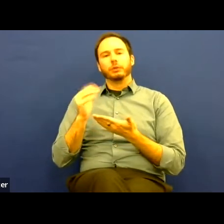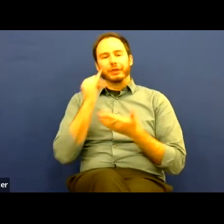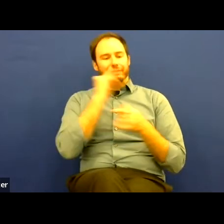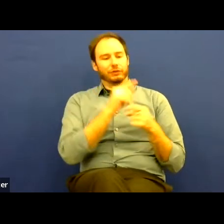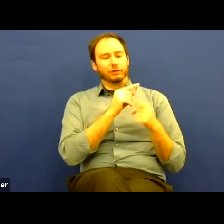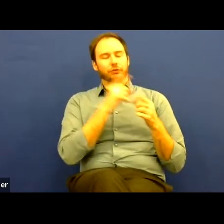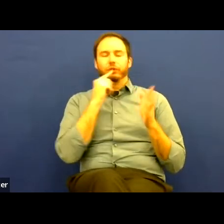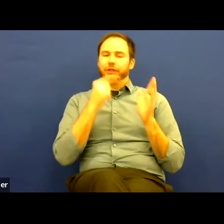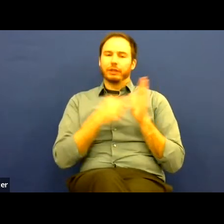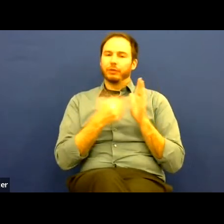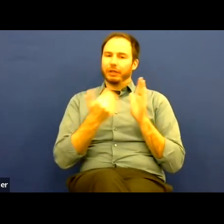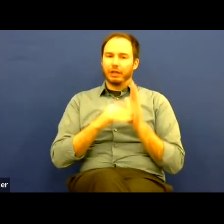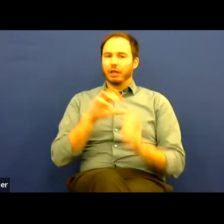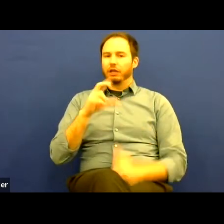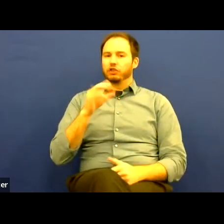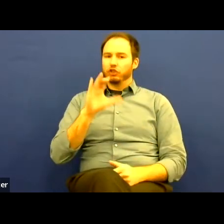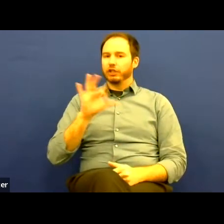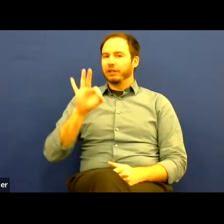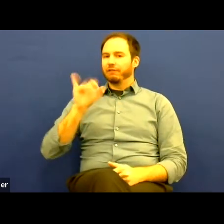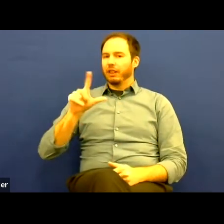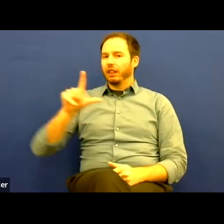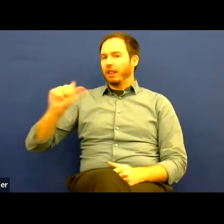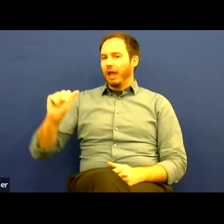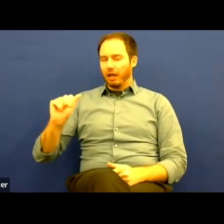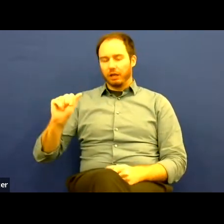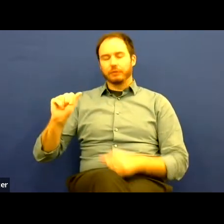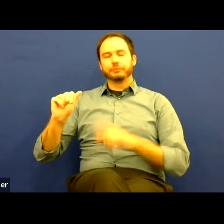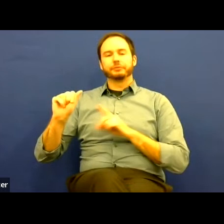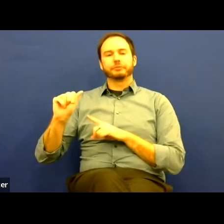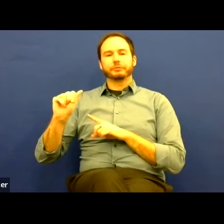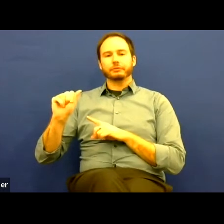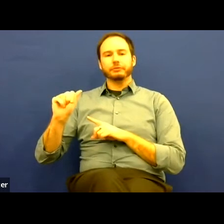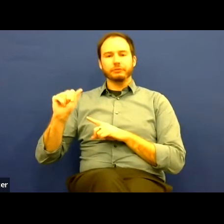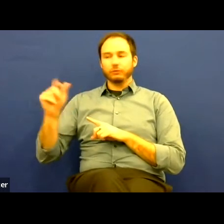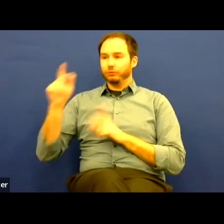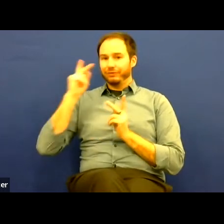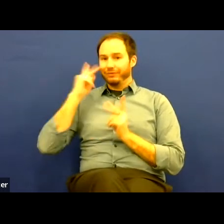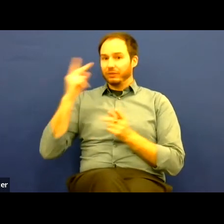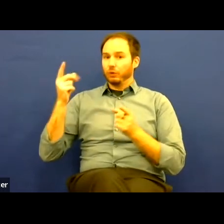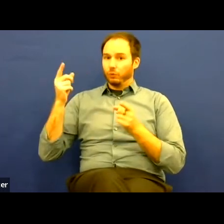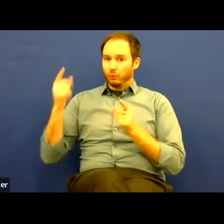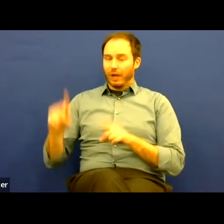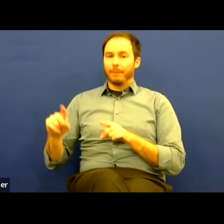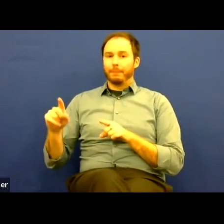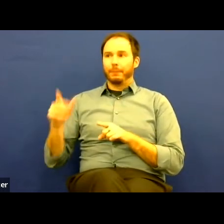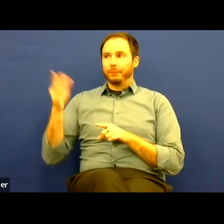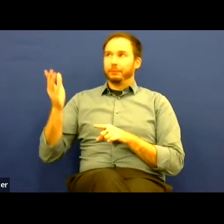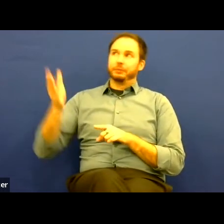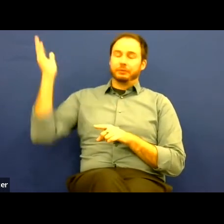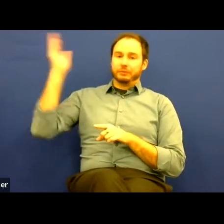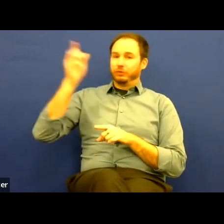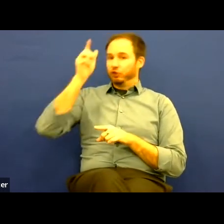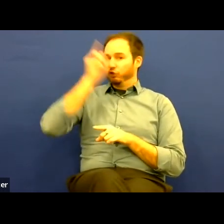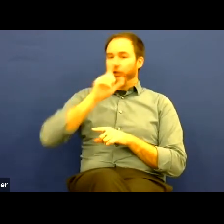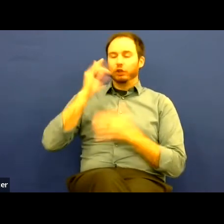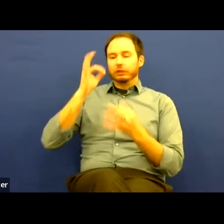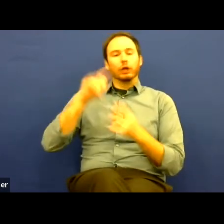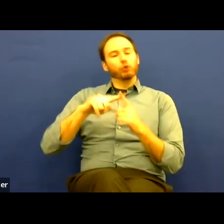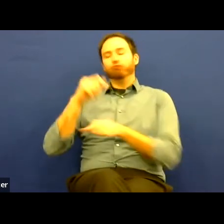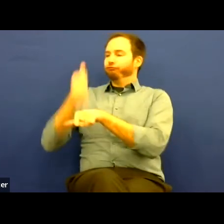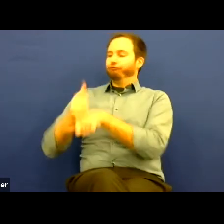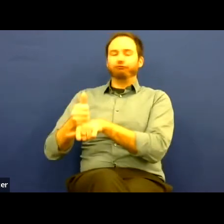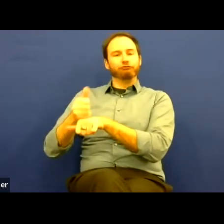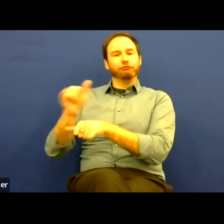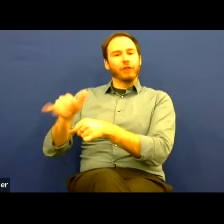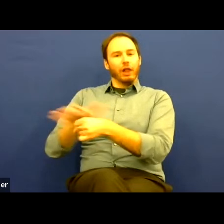use Chick-fil-A as a perfect example, you probably saw what happened up in Greece where they just put it in a